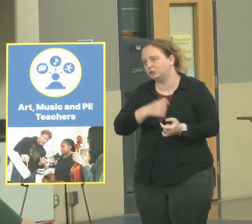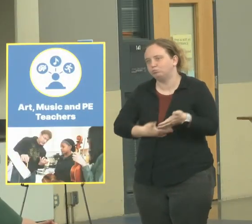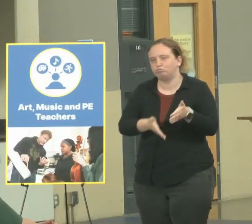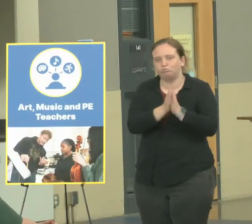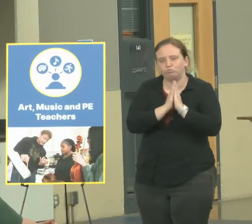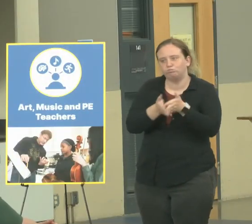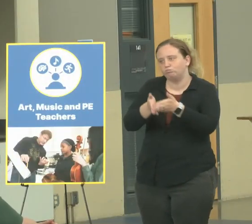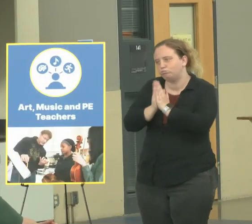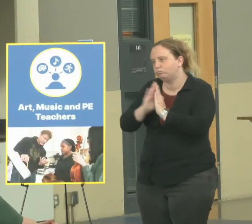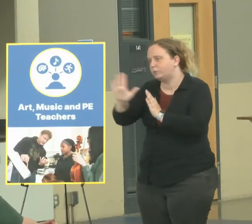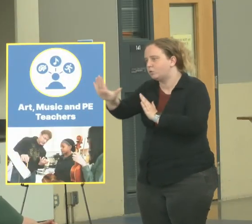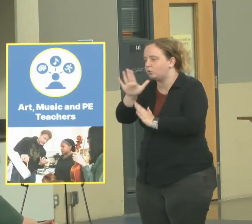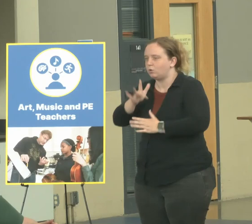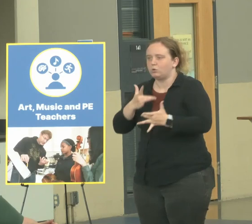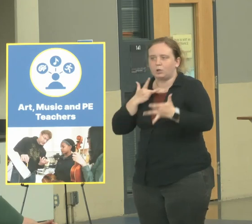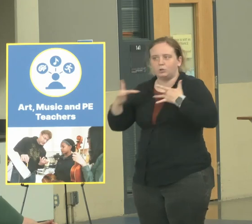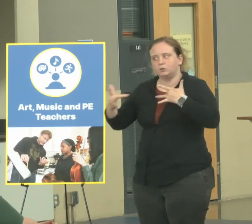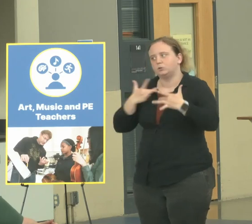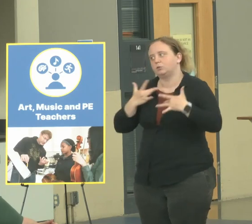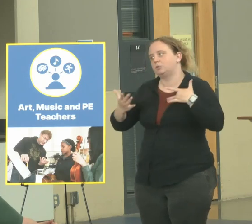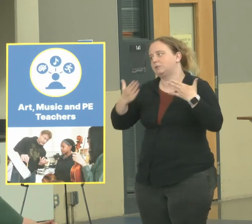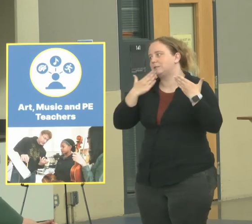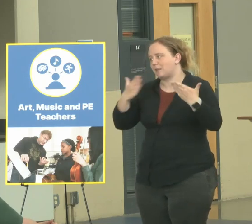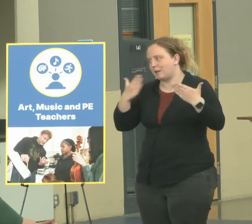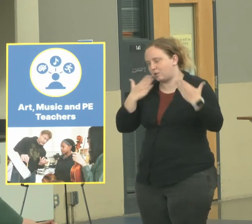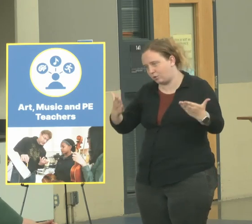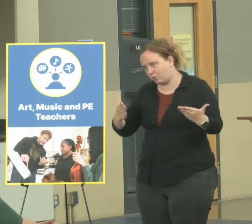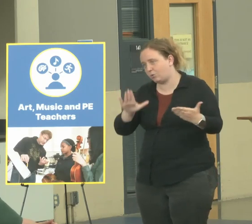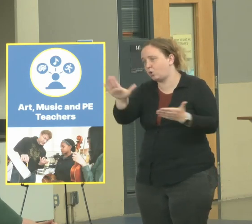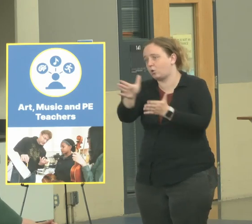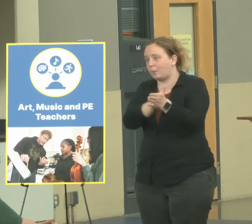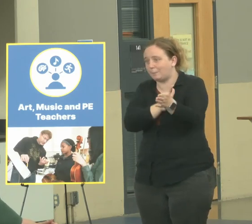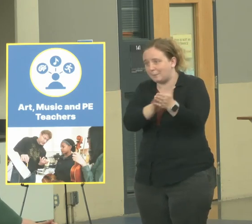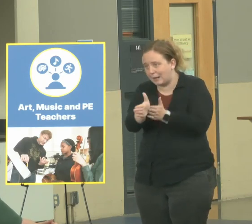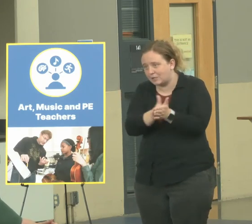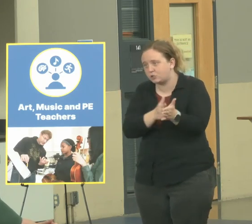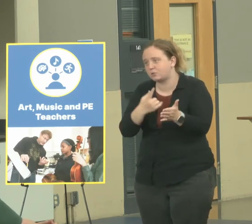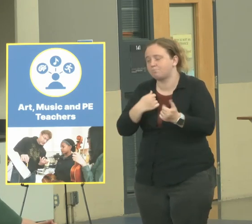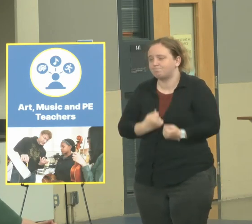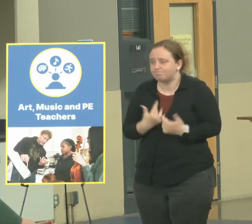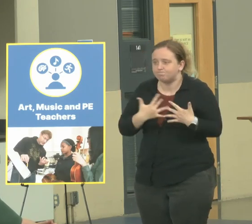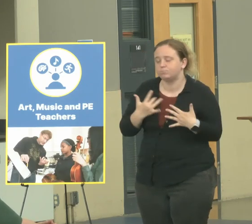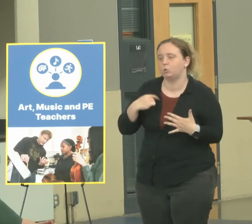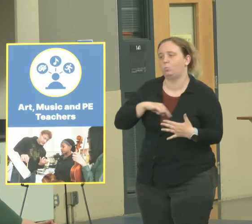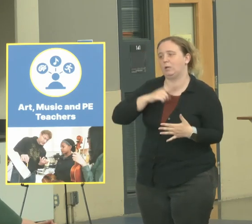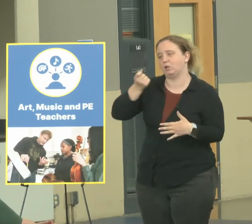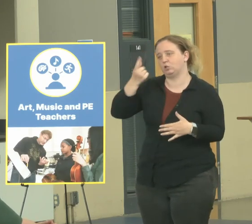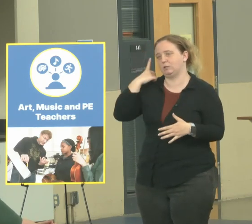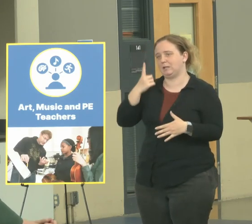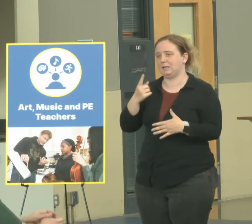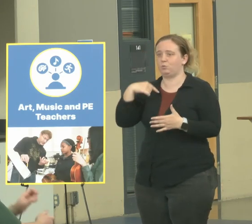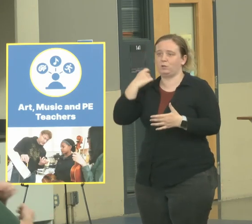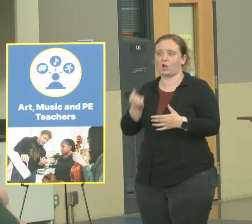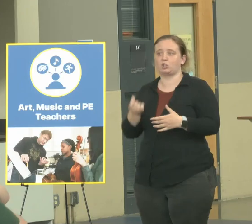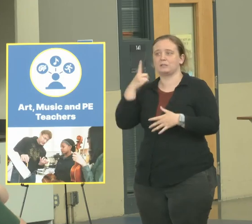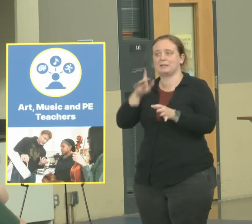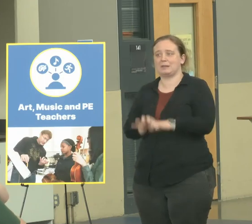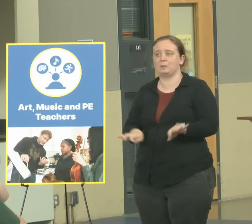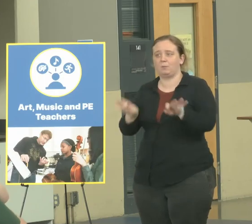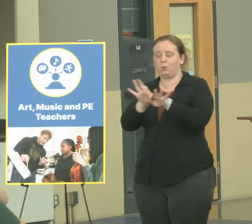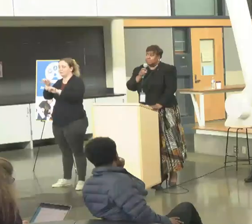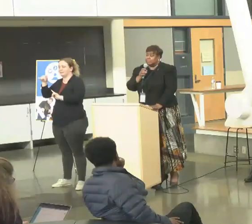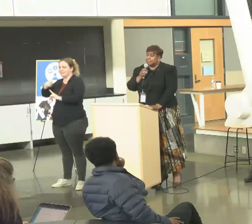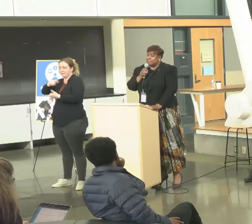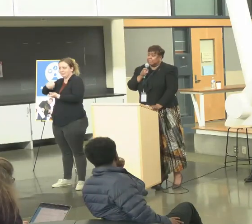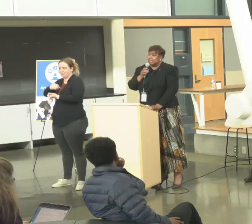you. We understand the passion. We understand the importance of this particular moment, and we don't take it